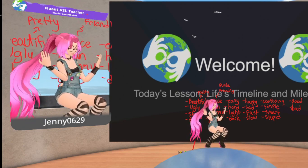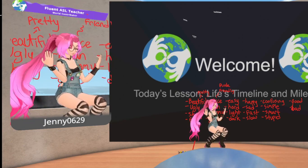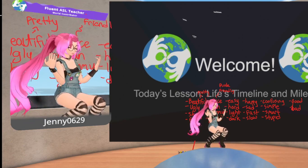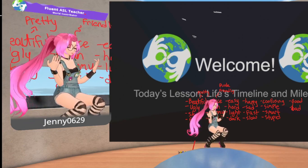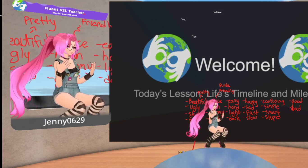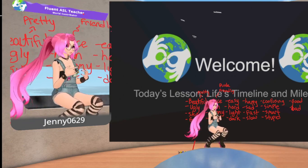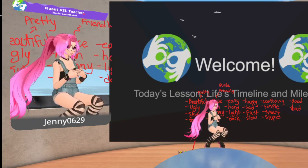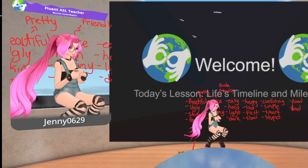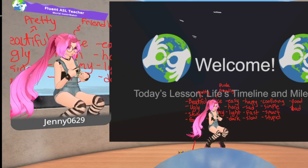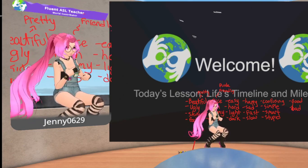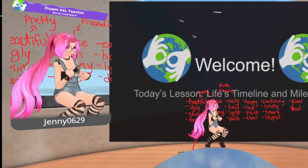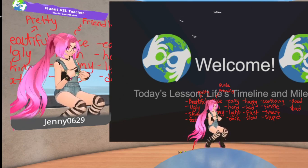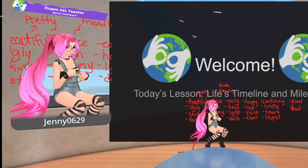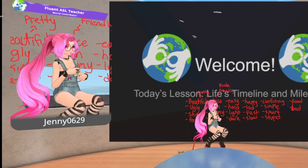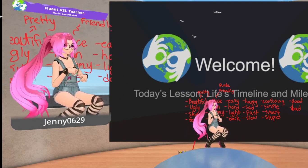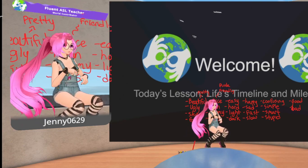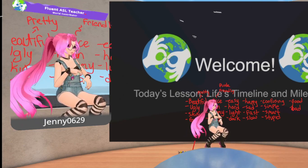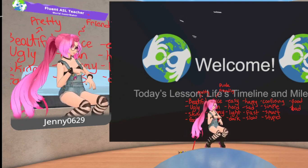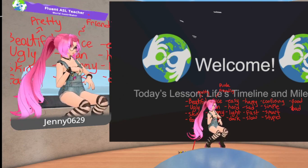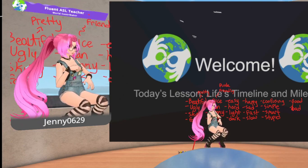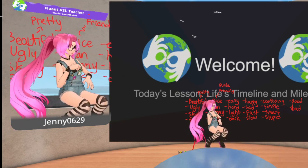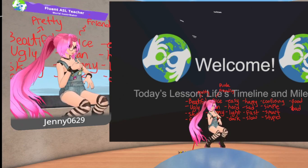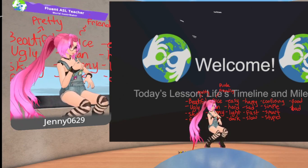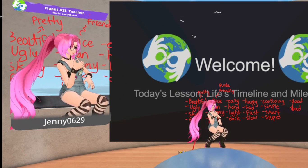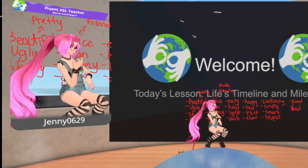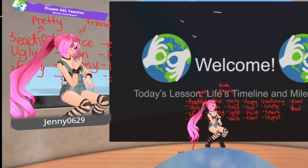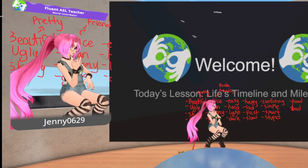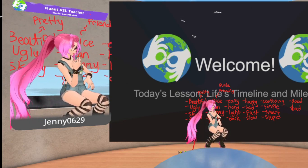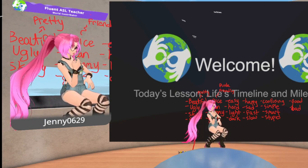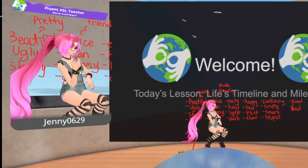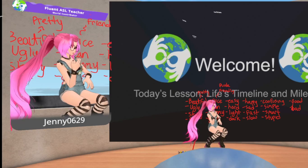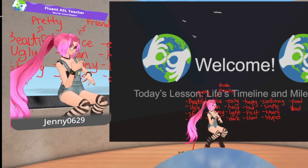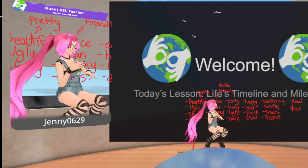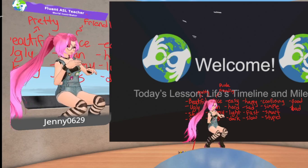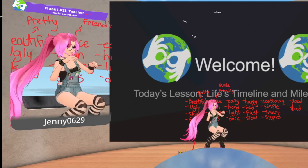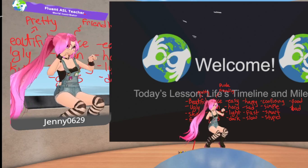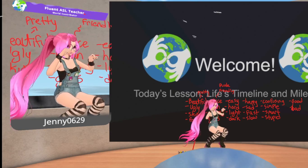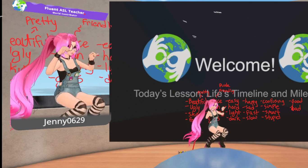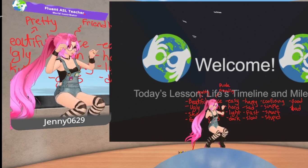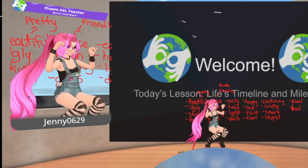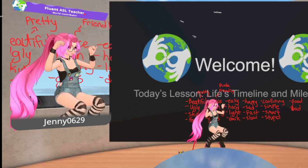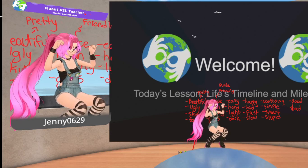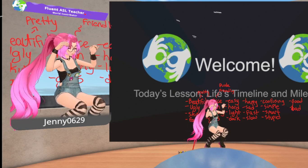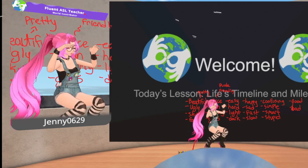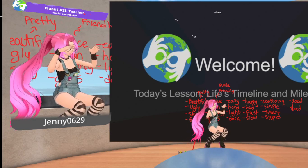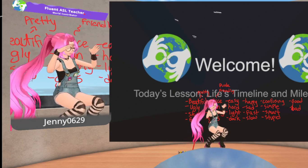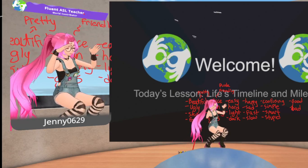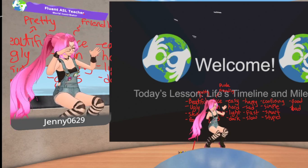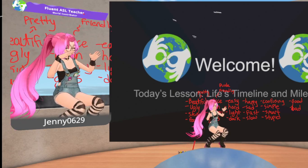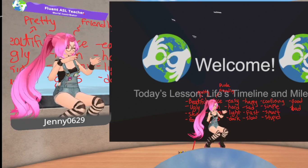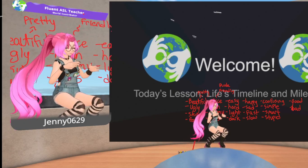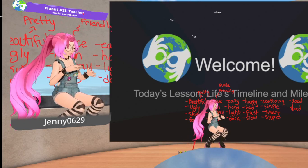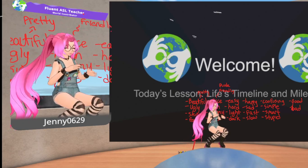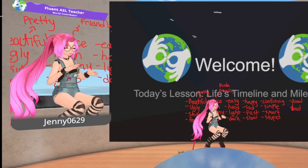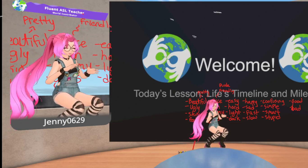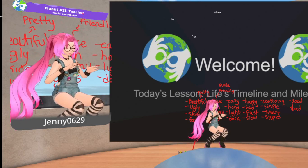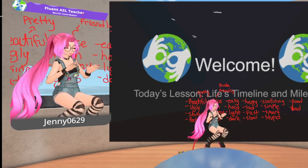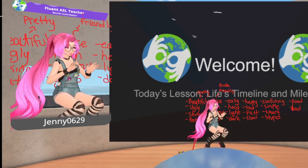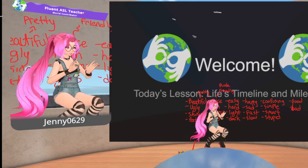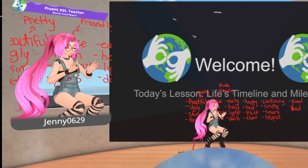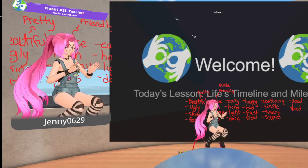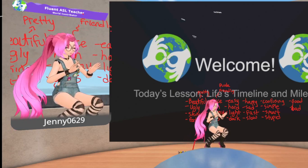light again, that's when I use that sign. Personally, if I'm describing a color, I would just say light